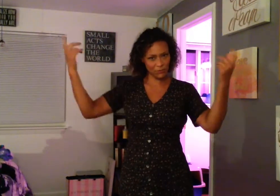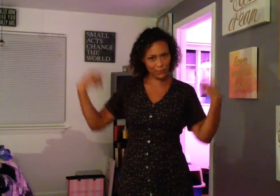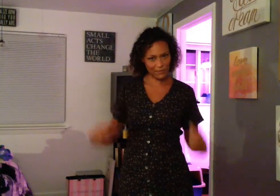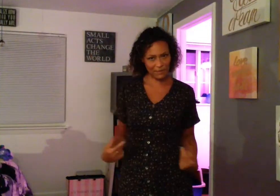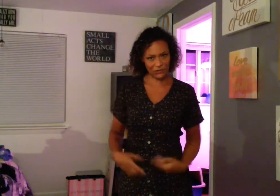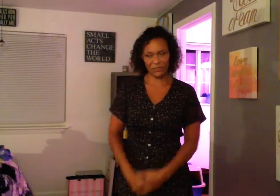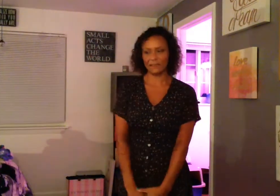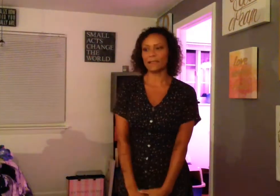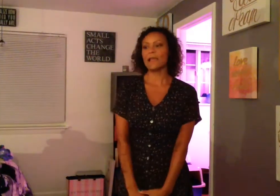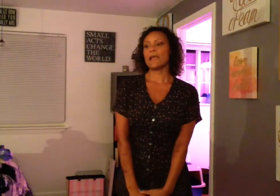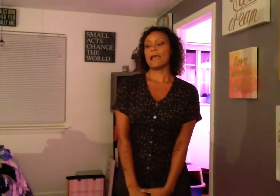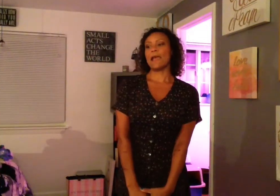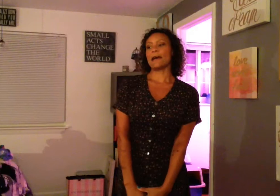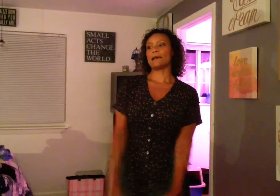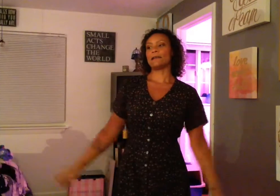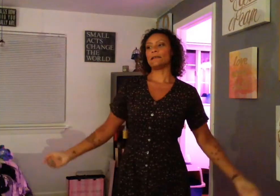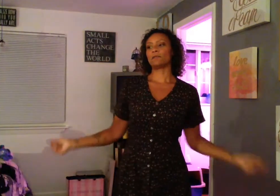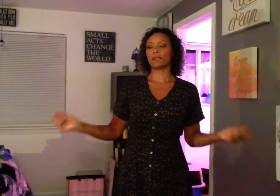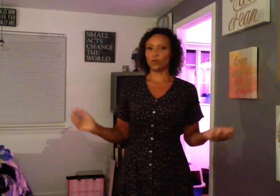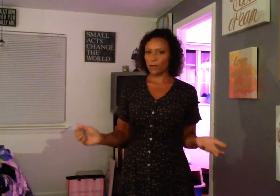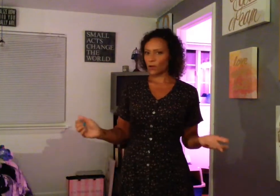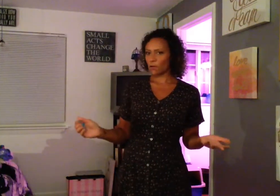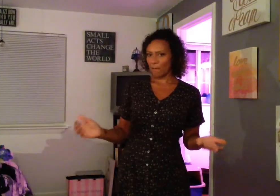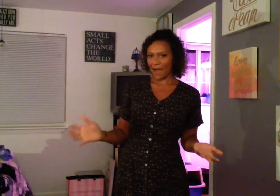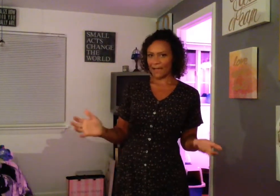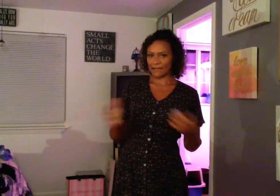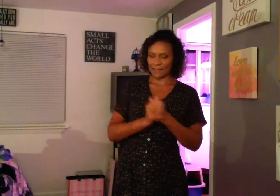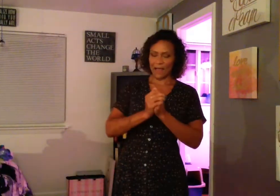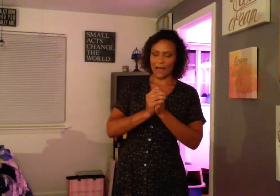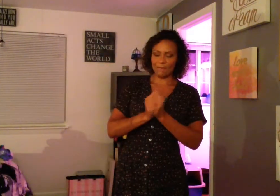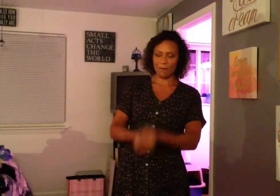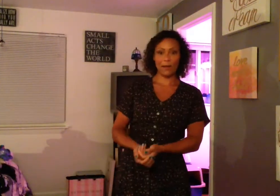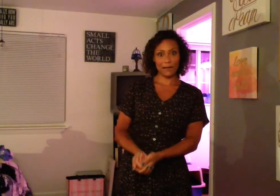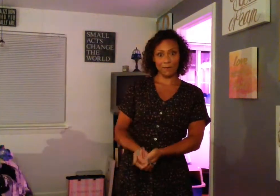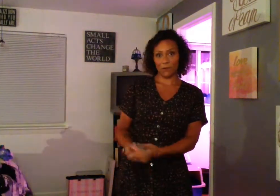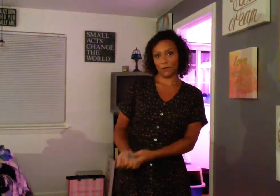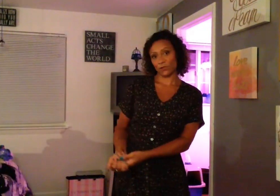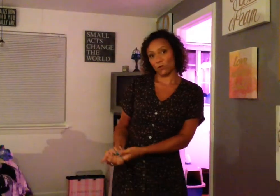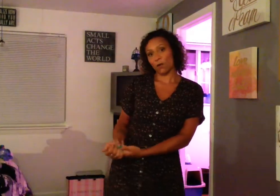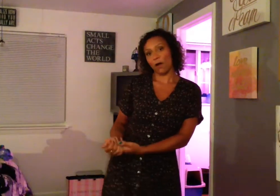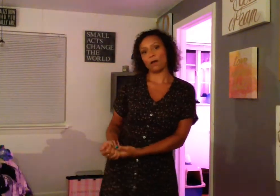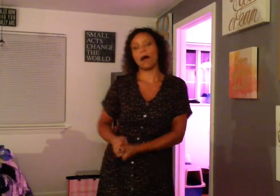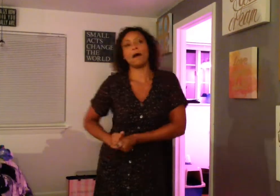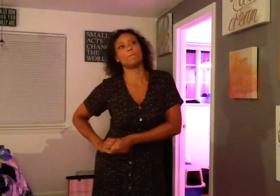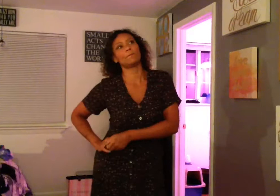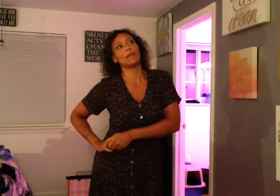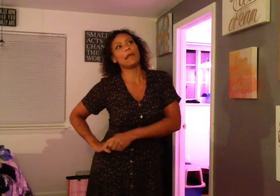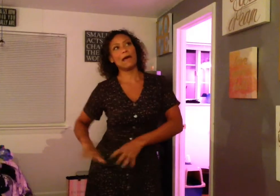between dimensions. And it was the critical mass that I'd been waiting for so long. And when